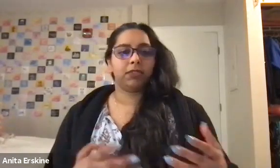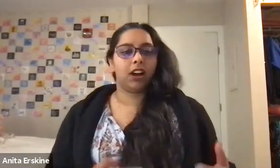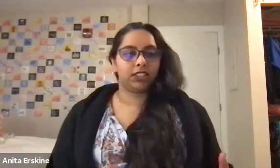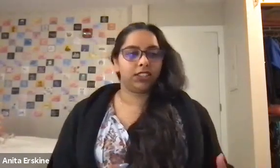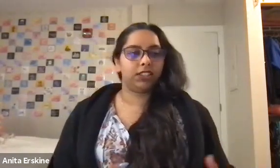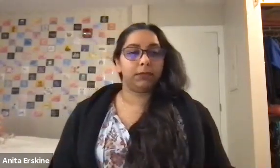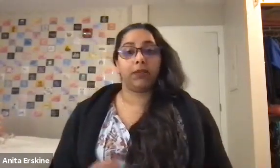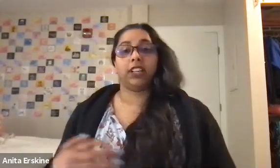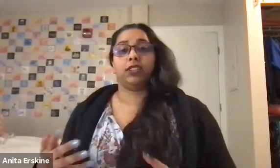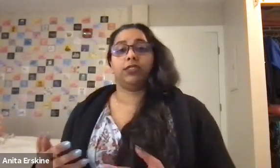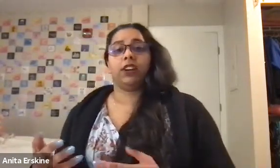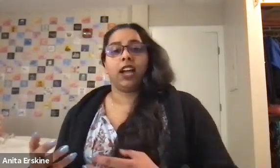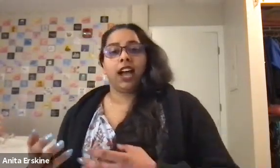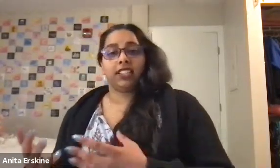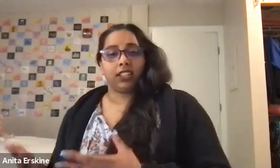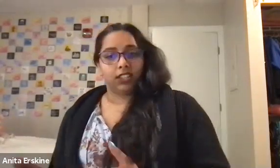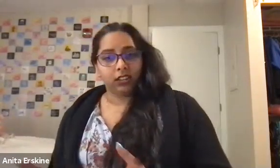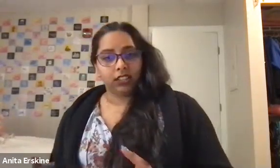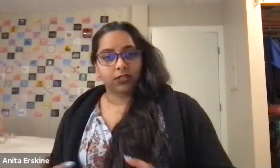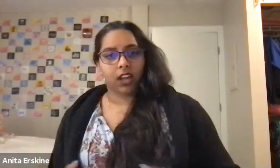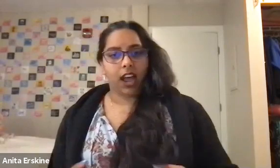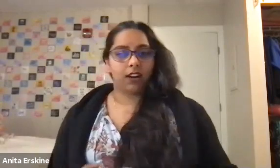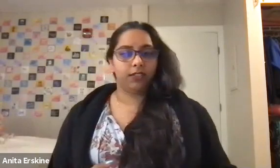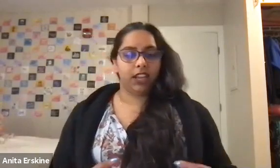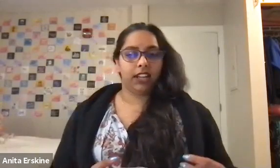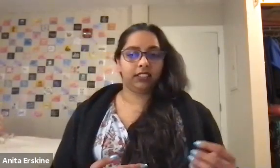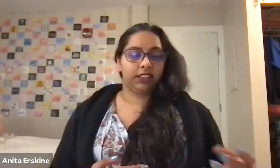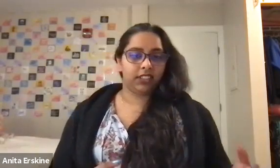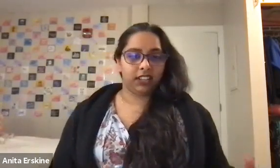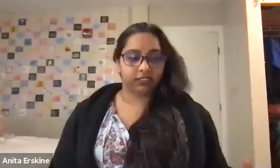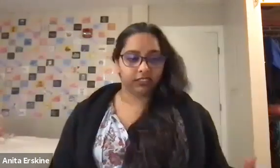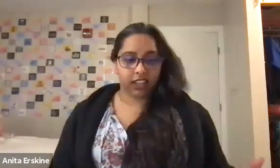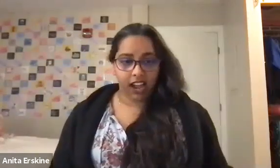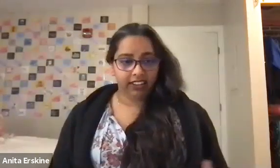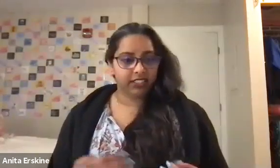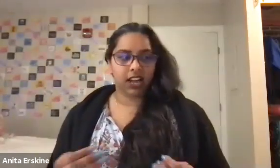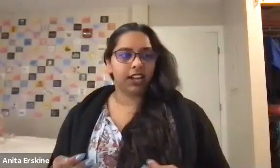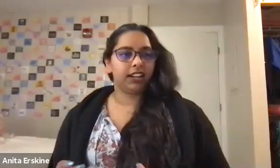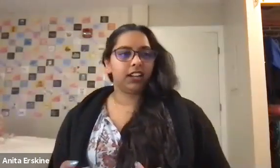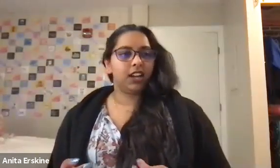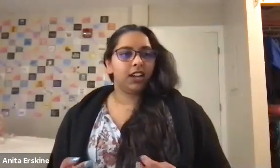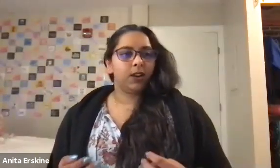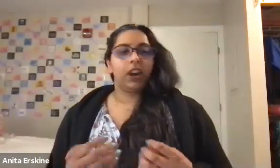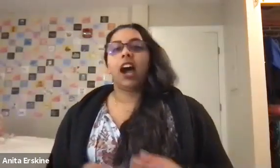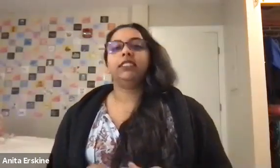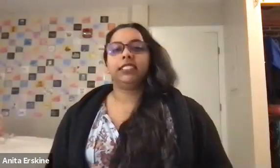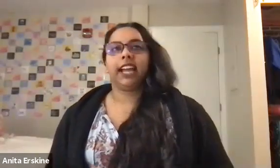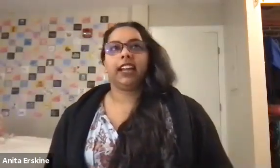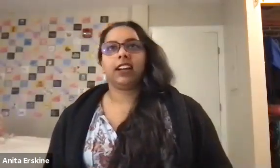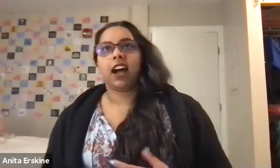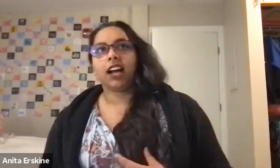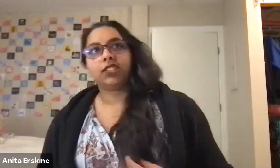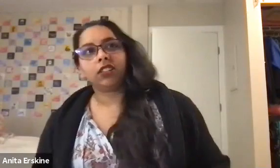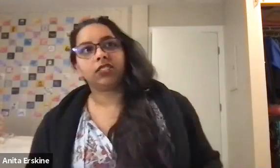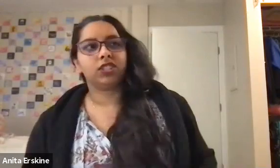and have them talk to students about what they do as adults, how they lived their lives. When I was a